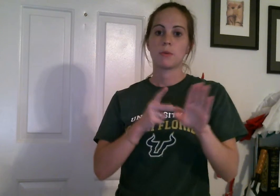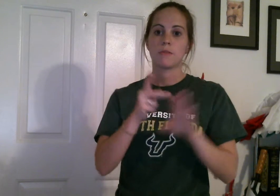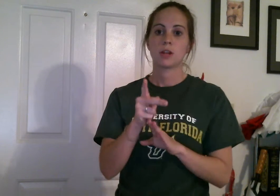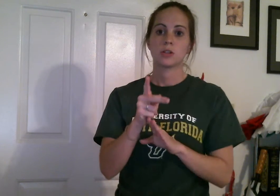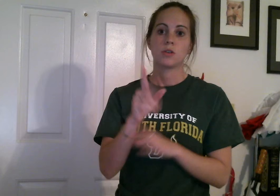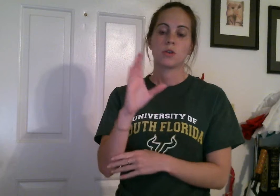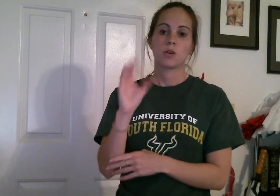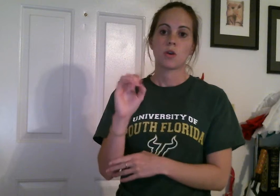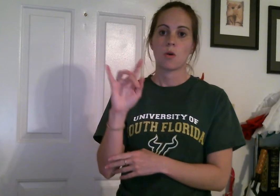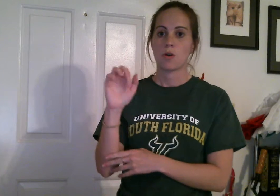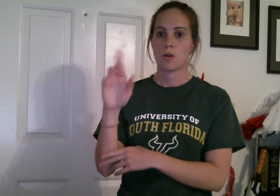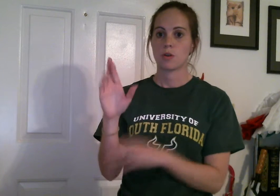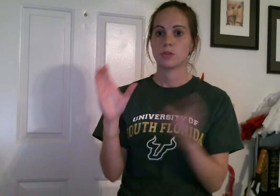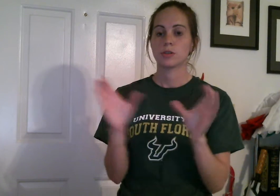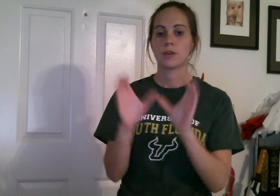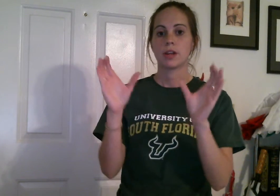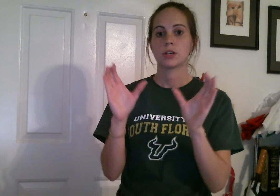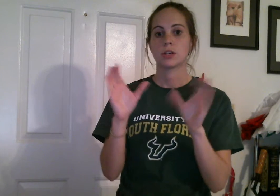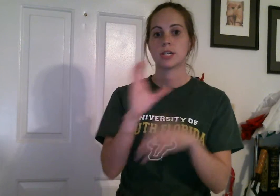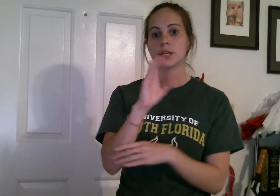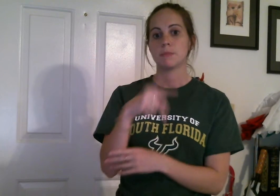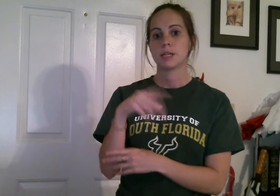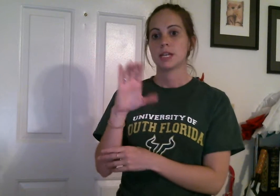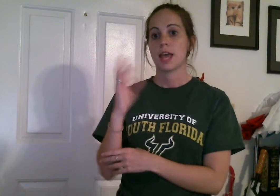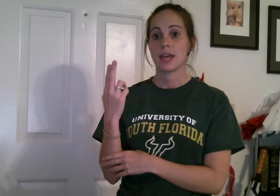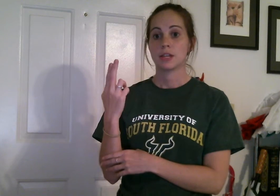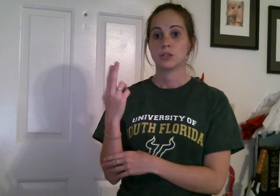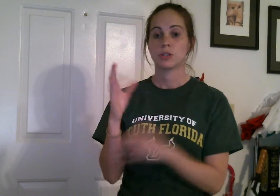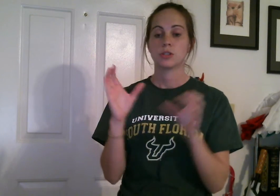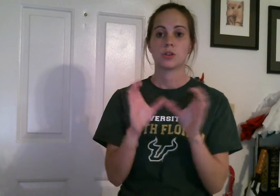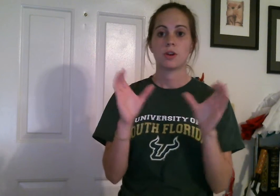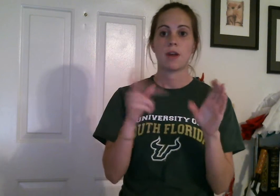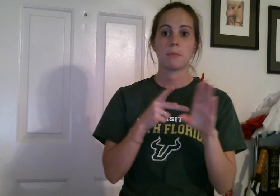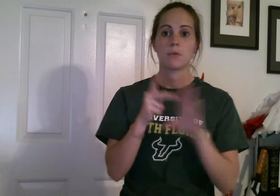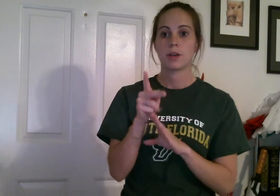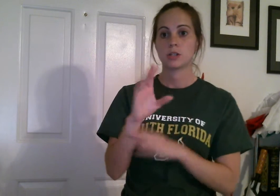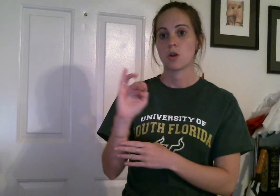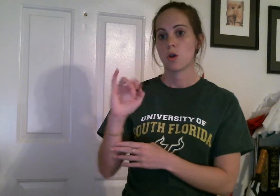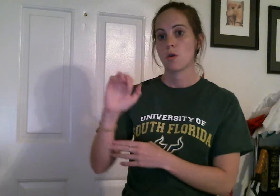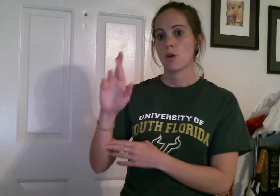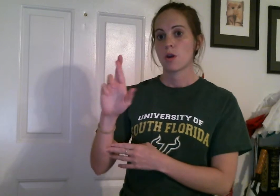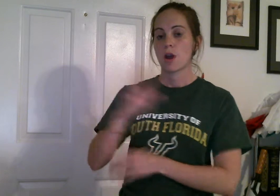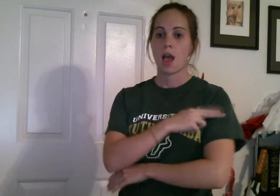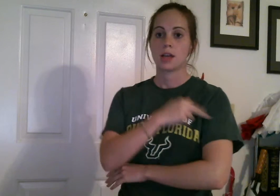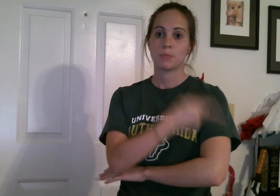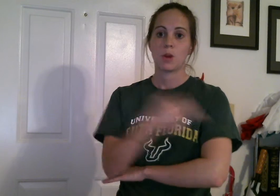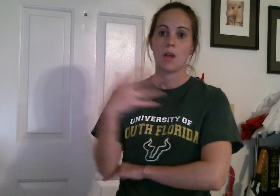Coder certification. The CPCH is the Certified Professional Coder Hospital Outpatient.